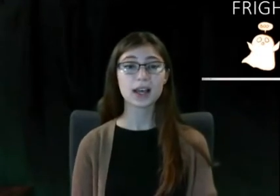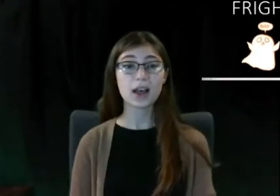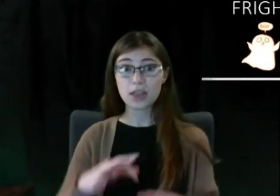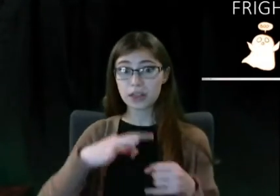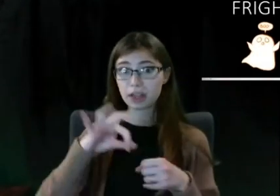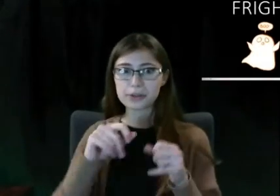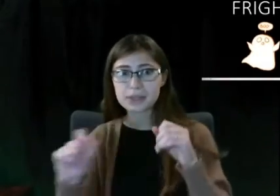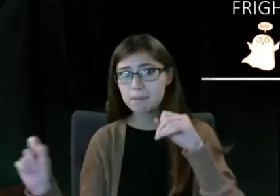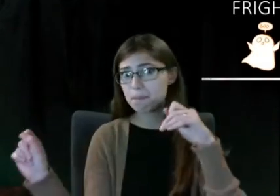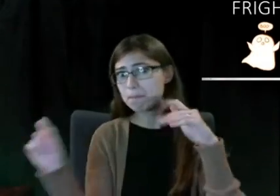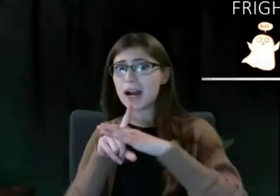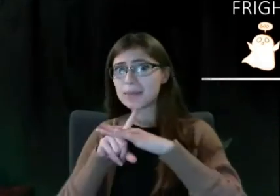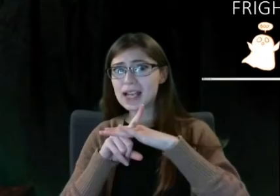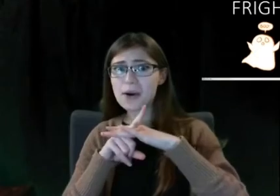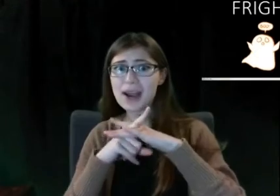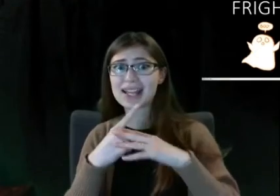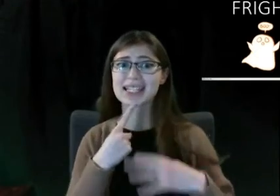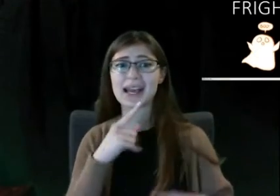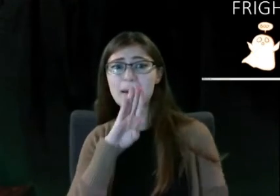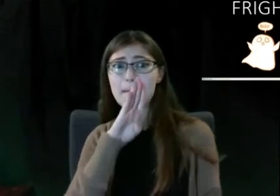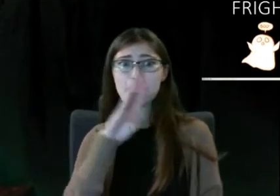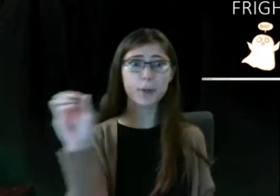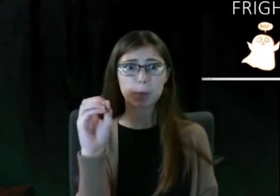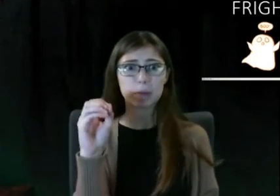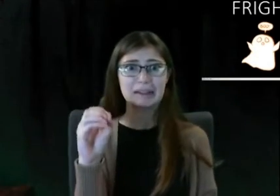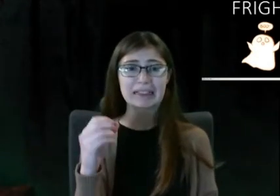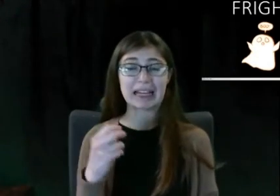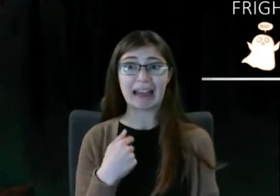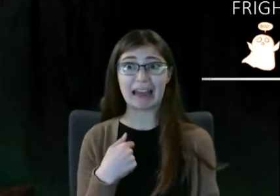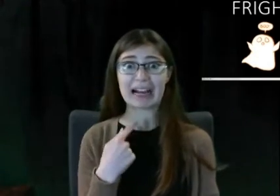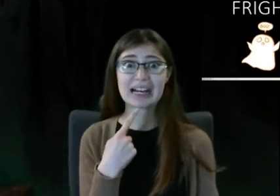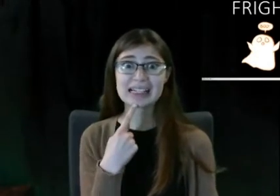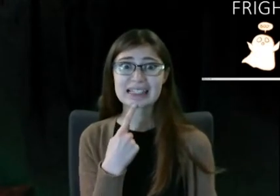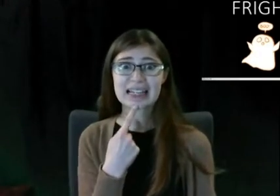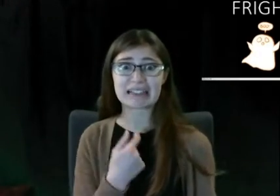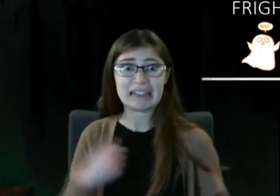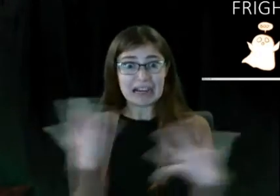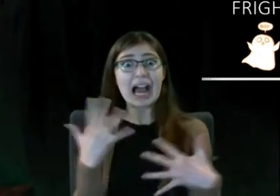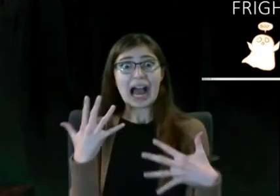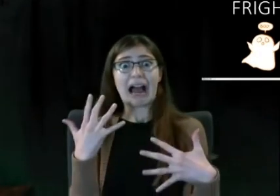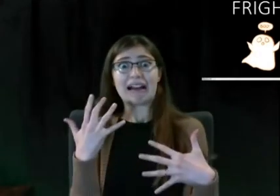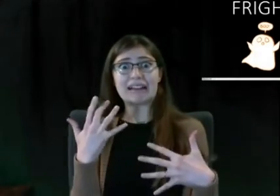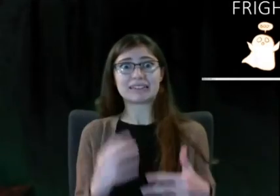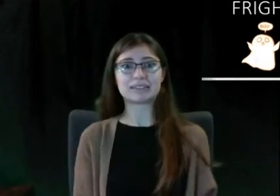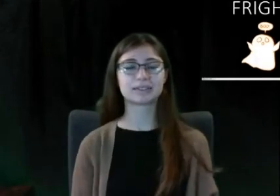The ghost popped out and said, boo. And I said, ha.